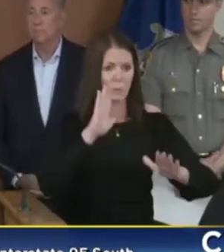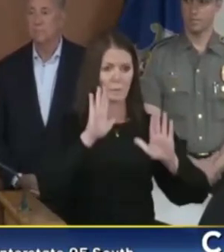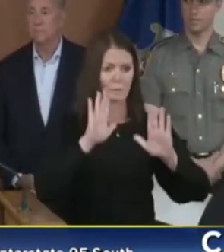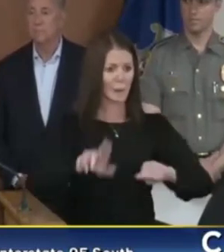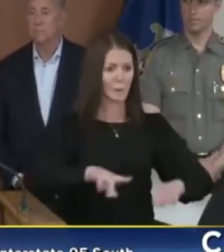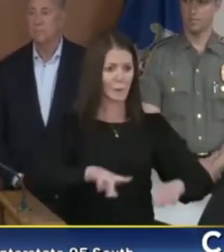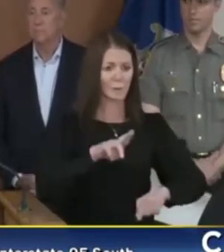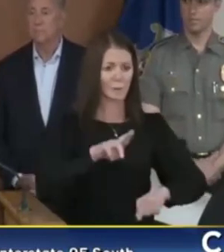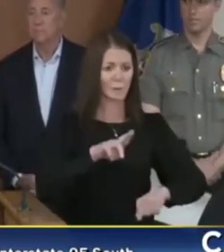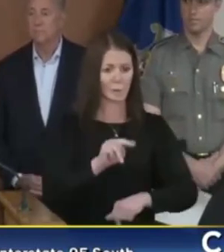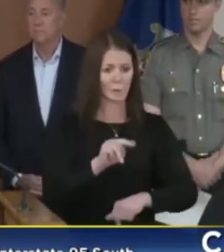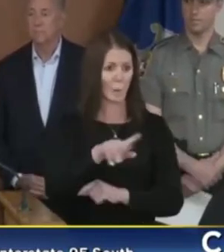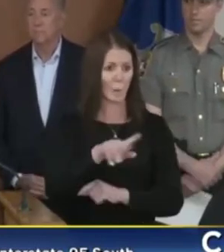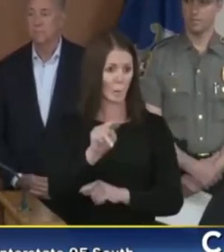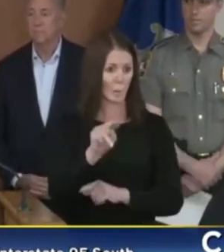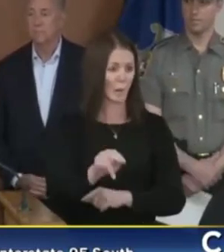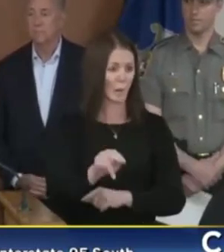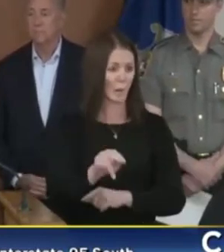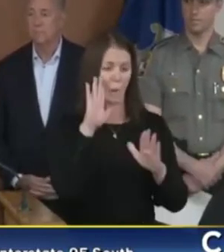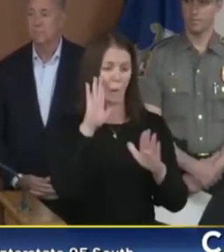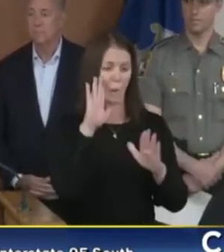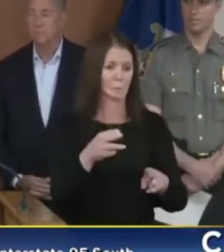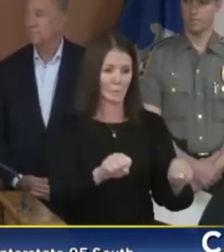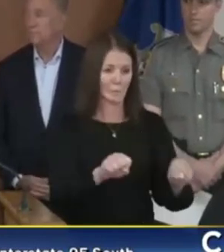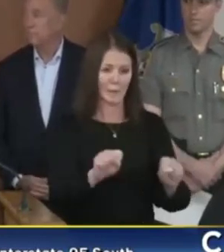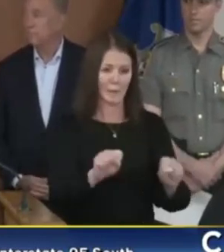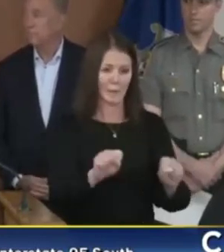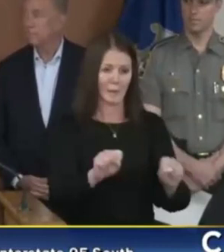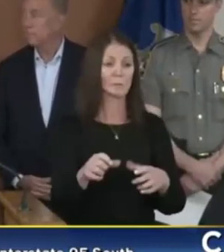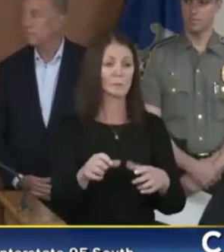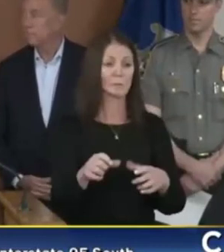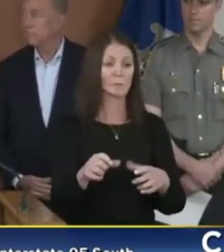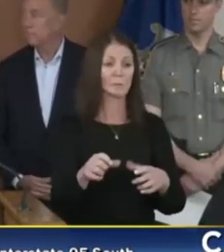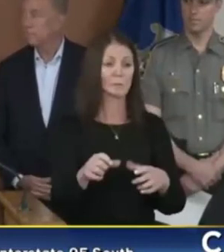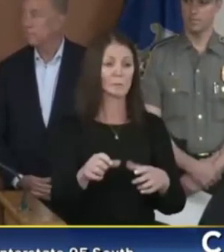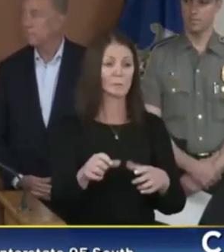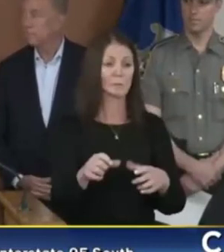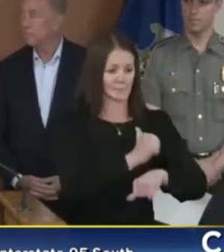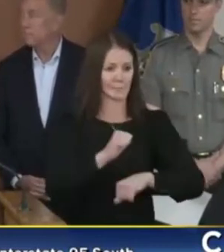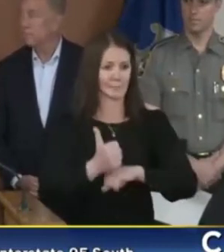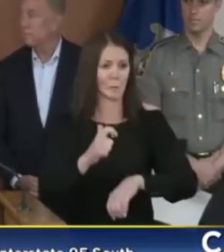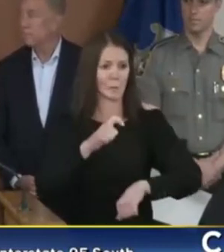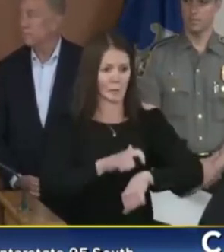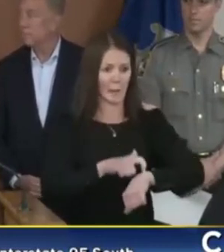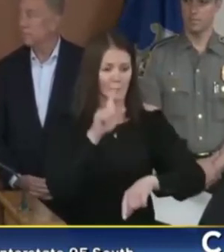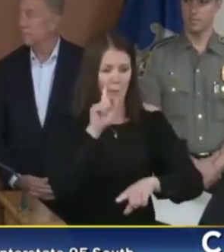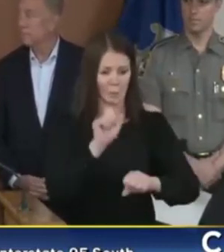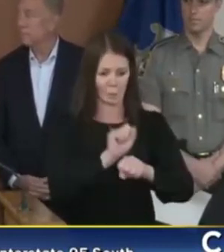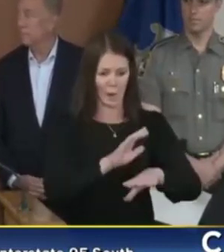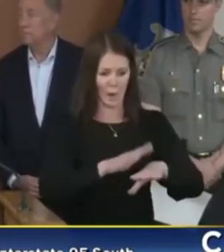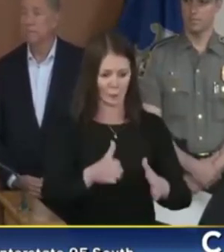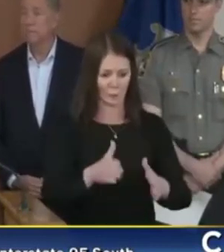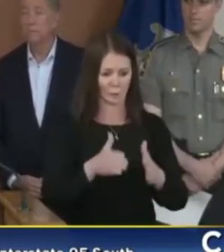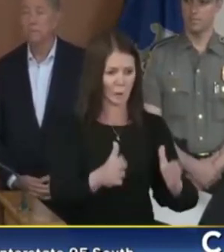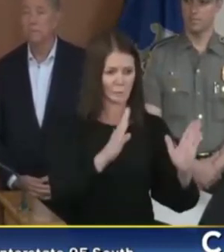normal in Norwalk as quickly as we possibly can. We've scheduled some different staggering work times for people so that they can